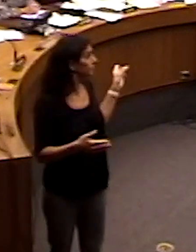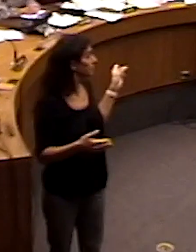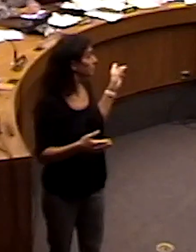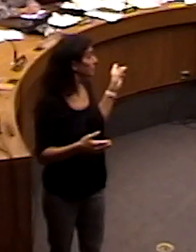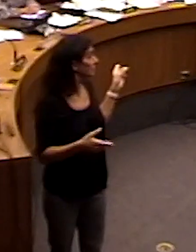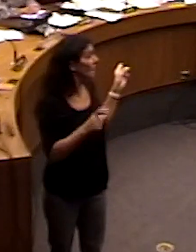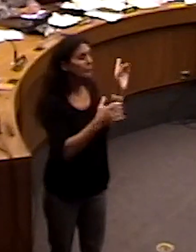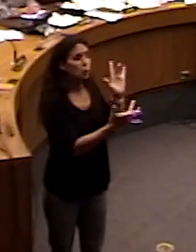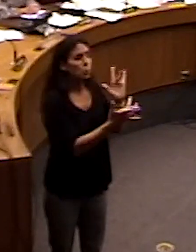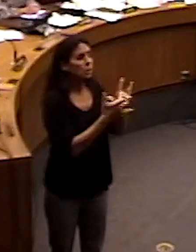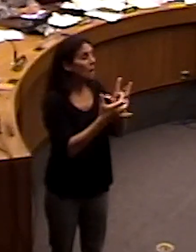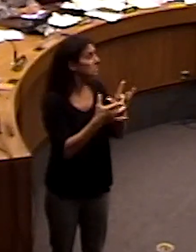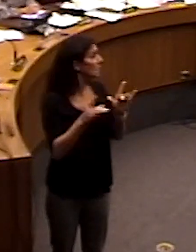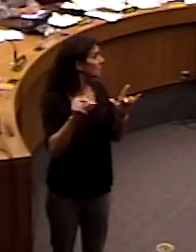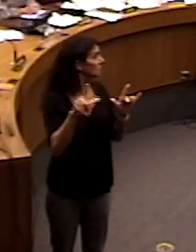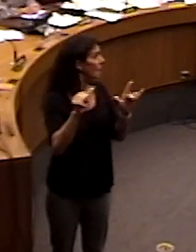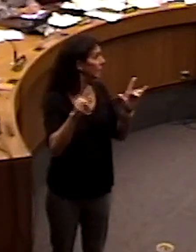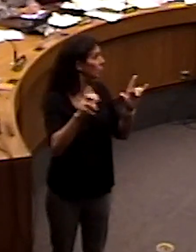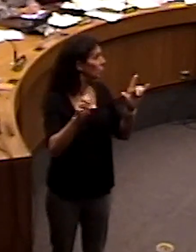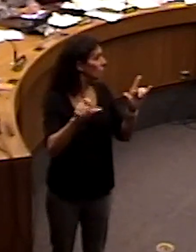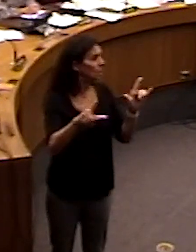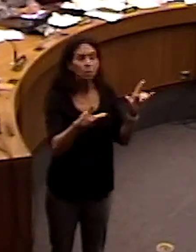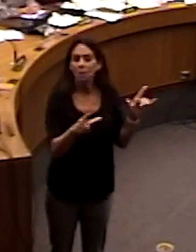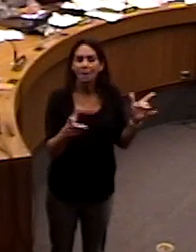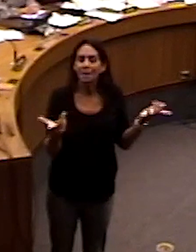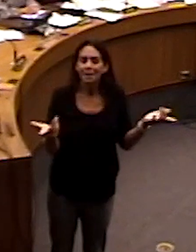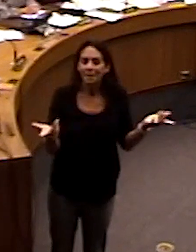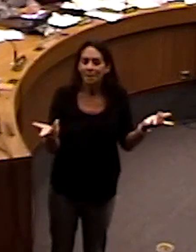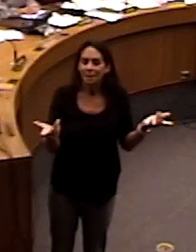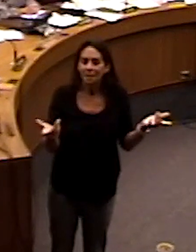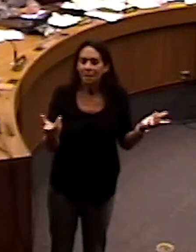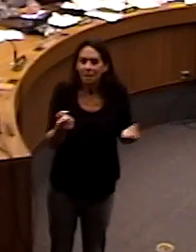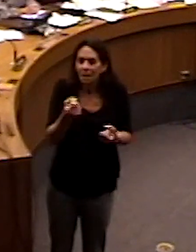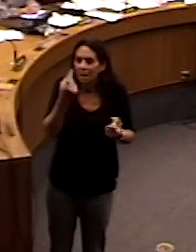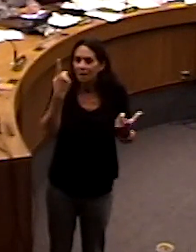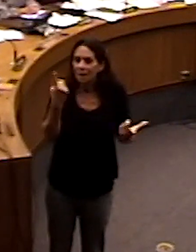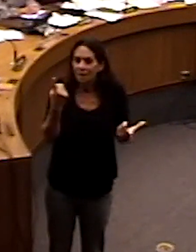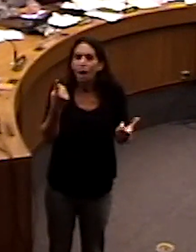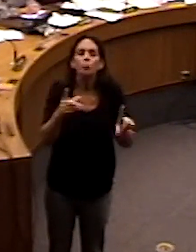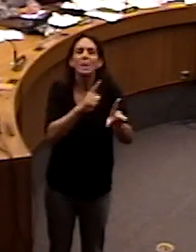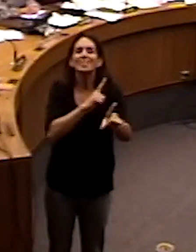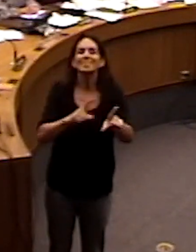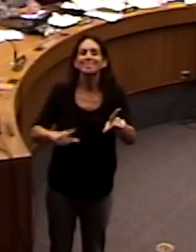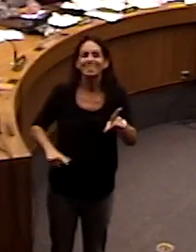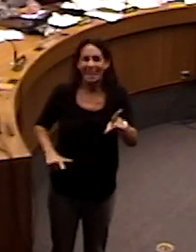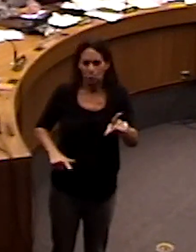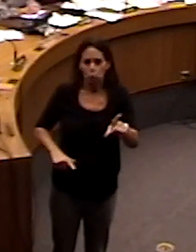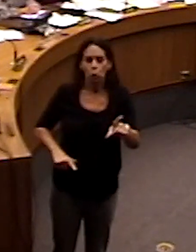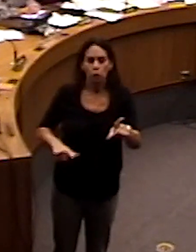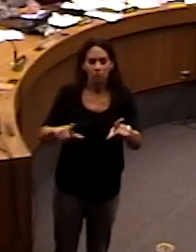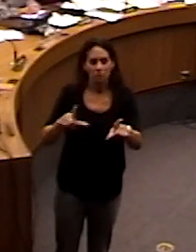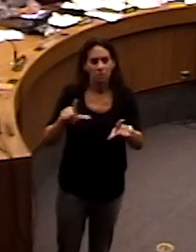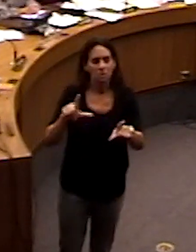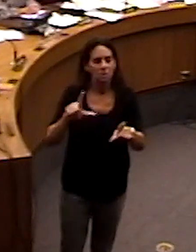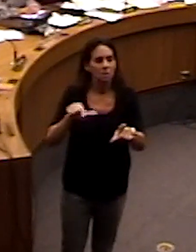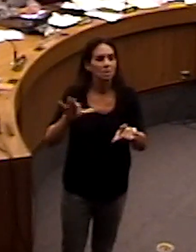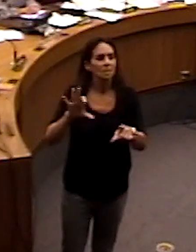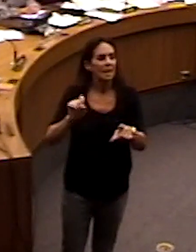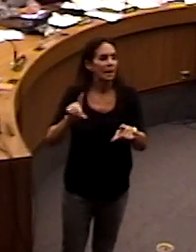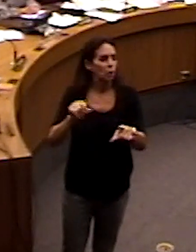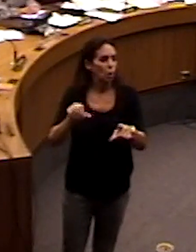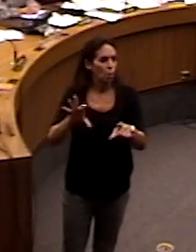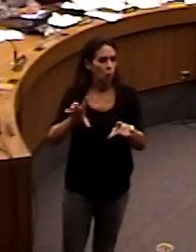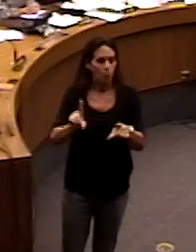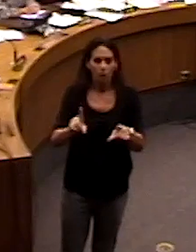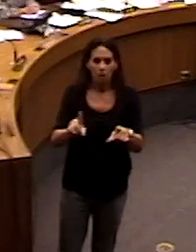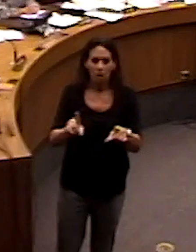landlord-tenant? Because that's... It's not... We don't understand how it's landlord-tenant, A, and B, we have before,